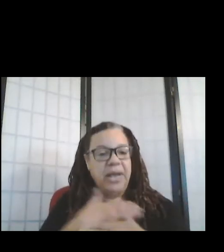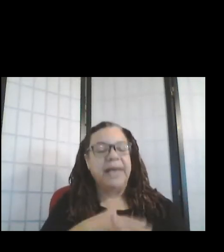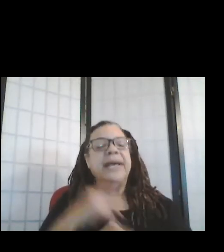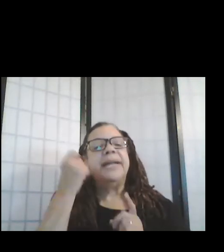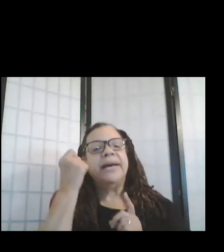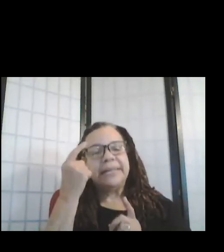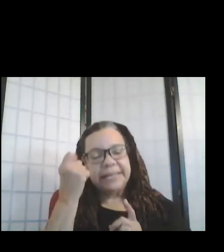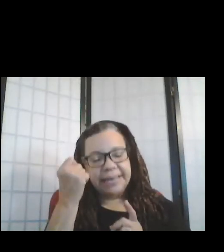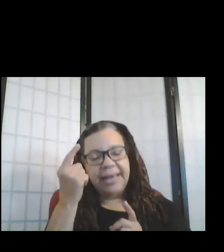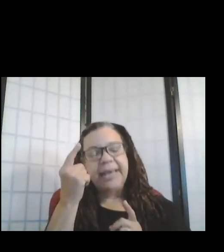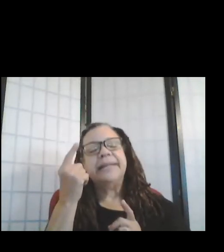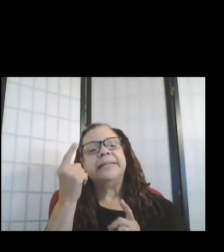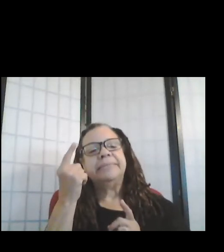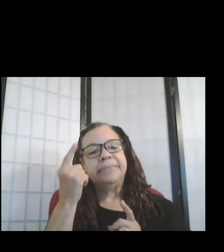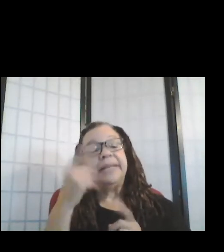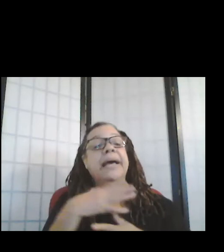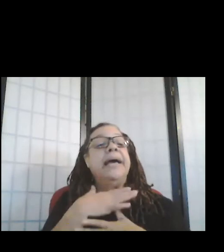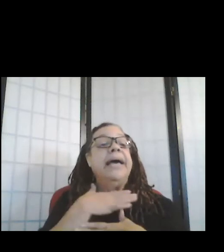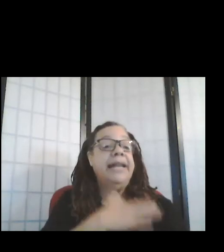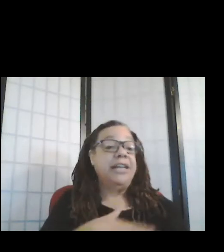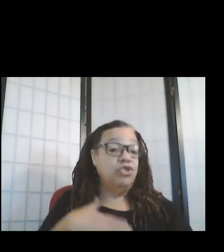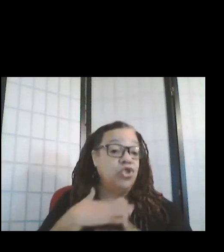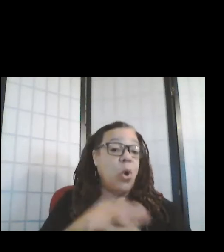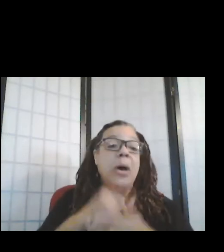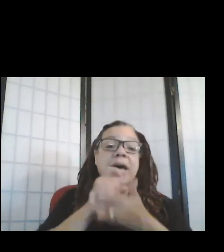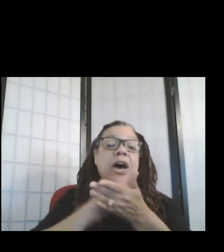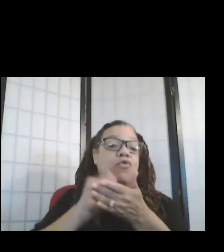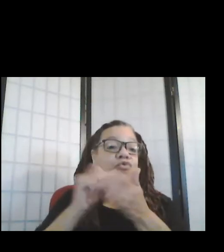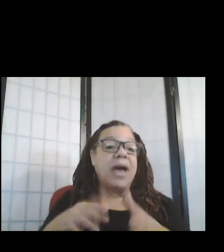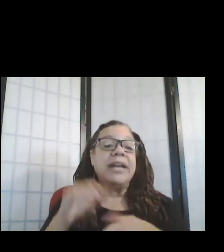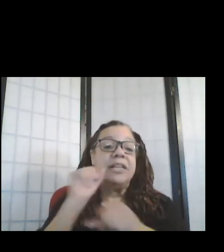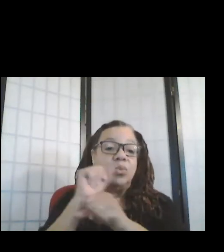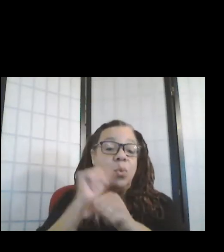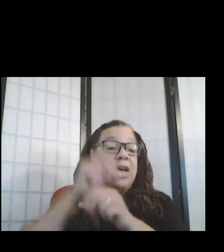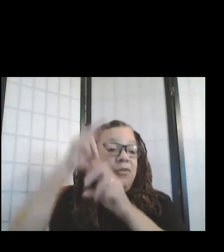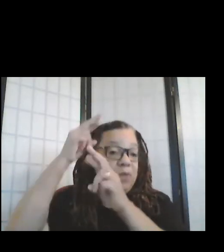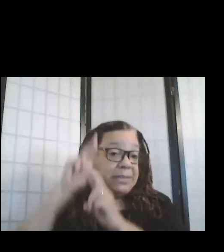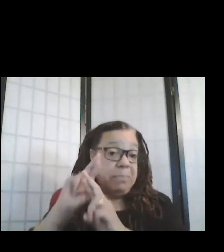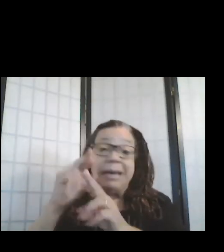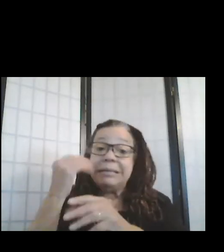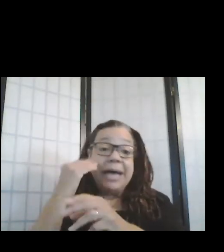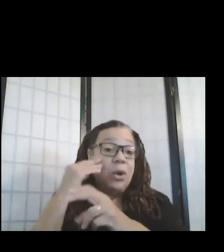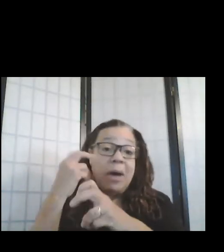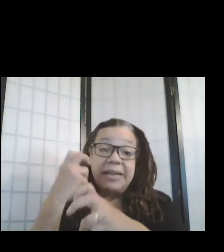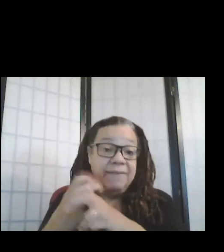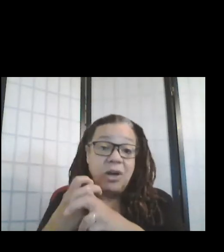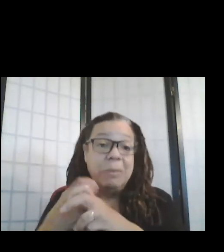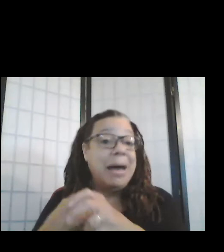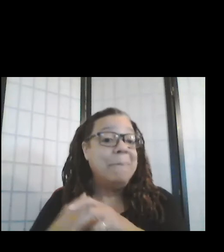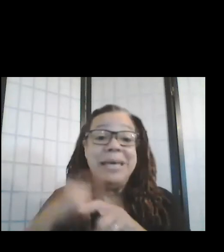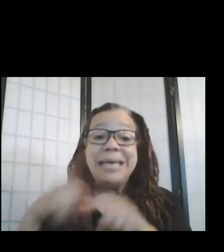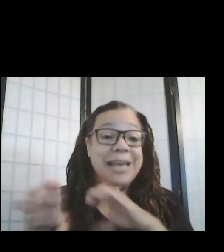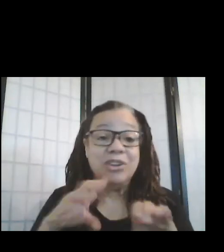understand and enjoy a writer's work and respect it because I know how difficult it is. I can't do it. I'm not good at